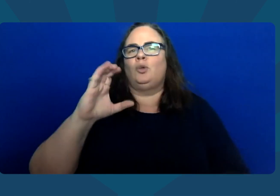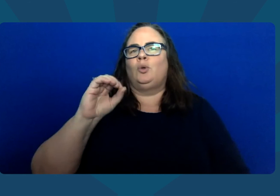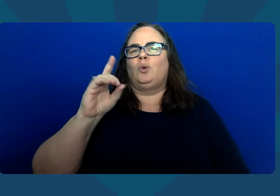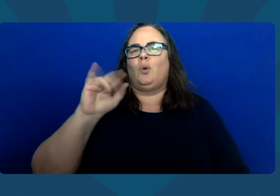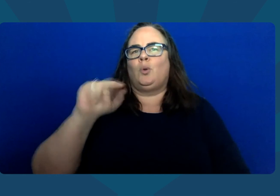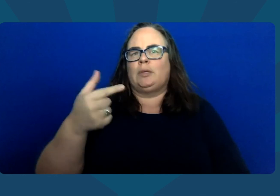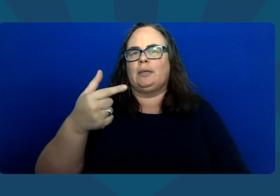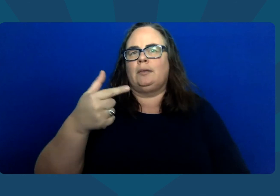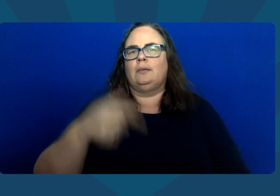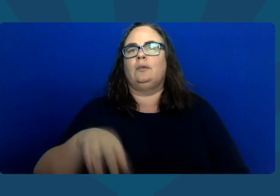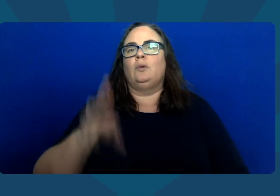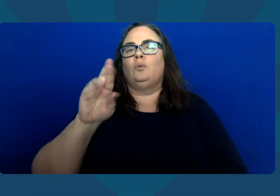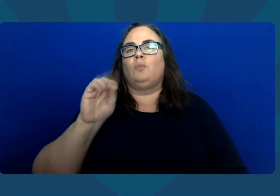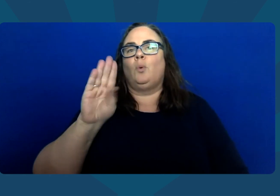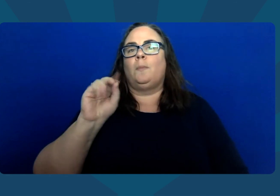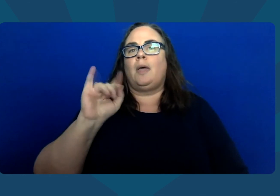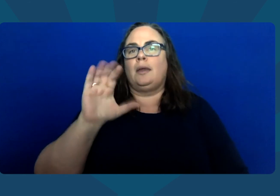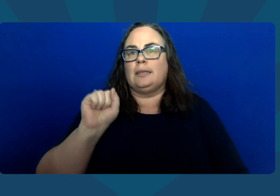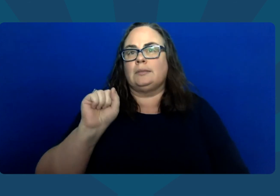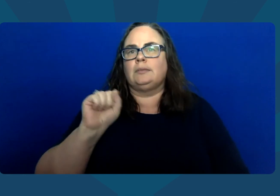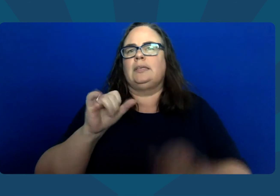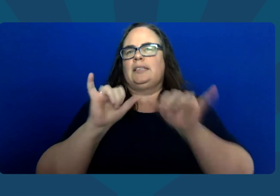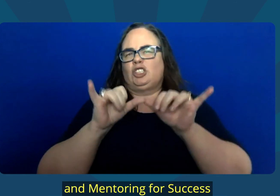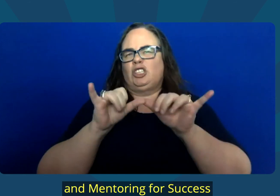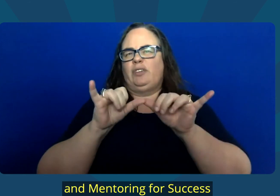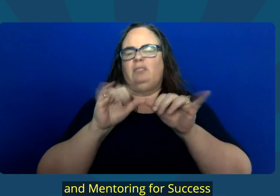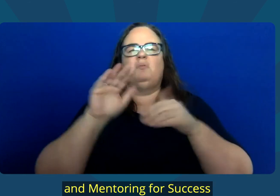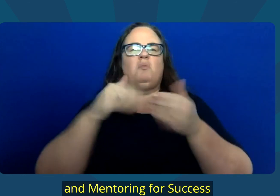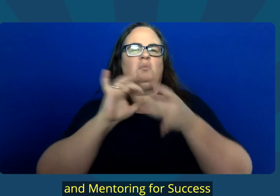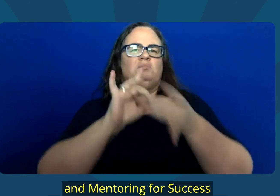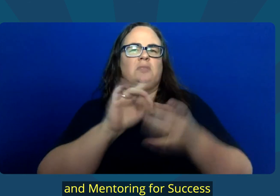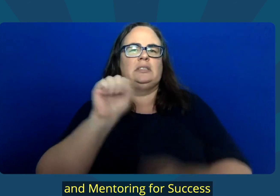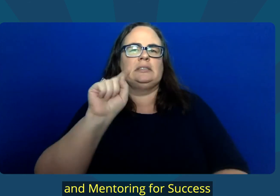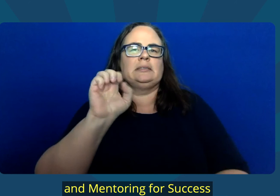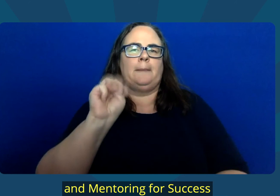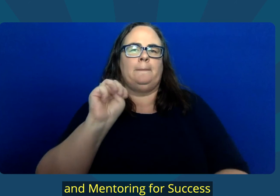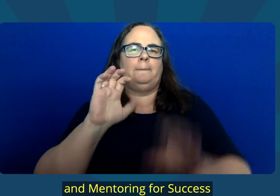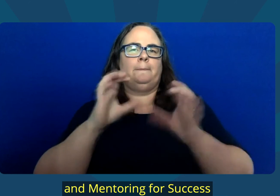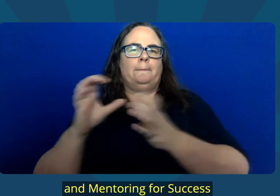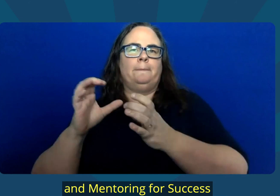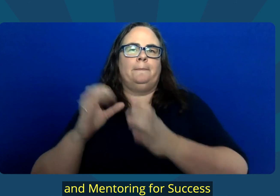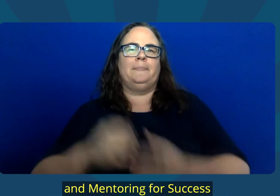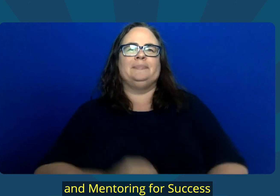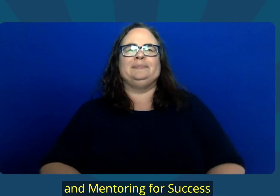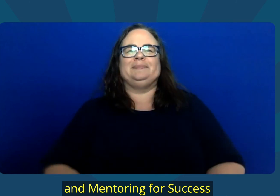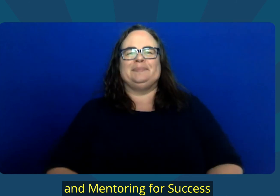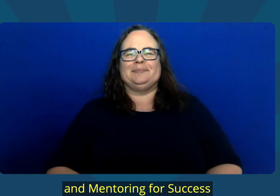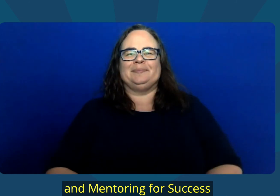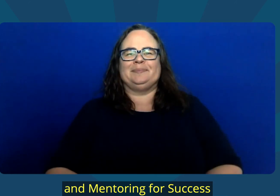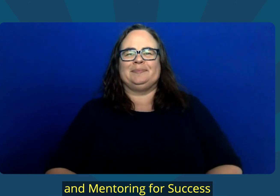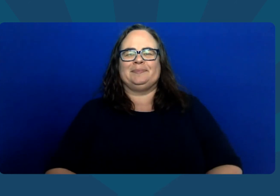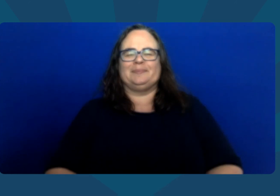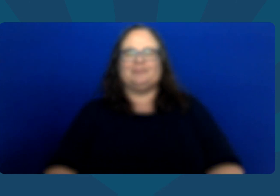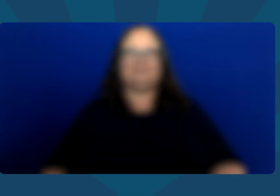subjects, through space camps, K-7, and mentoring for success camps for high school students.